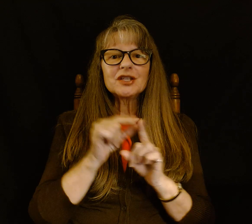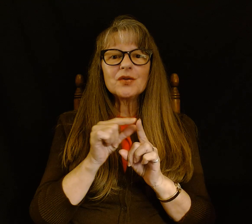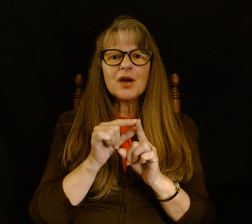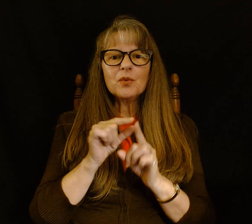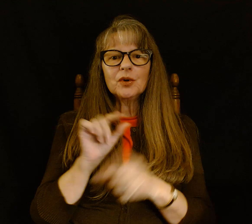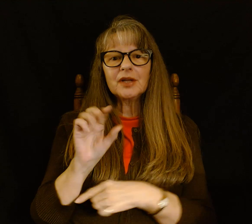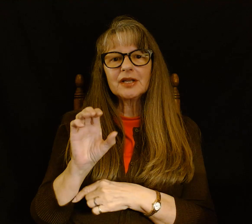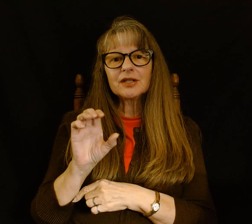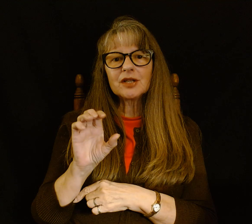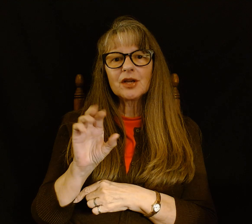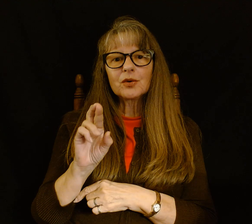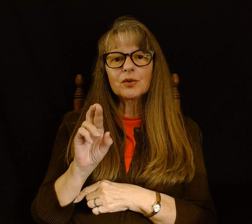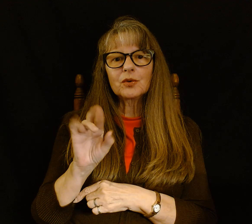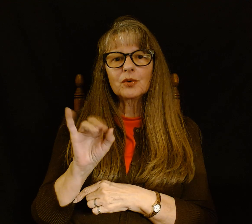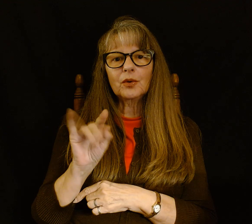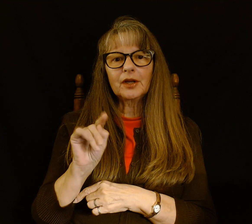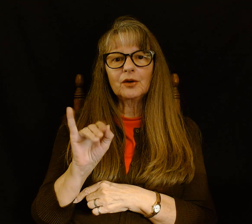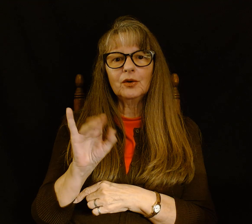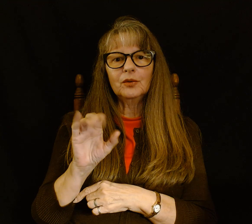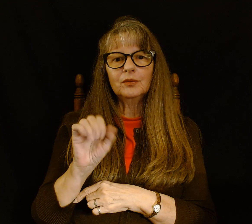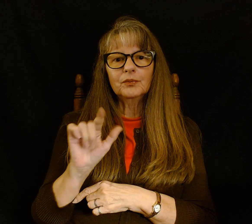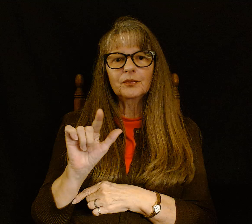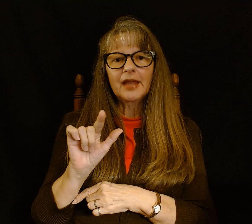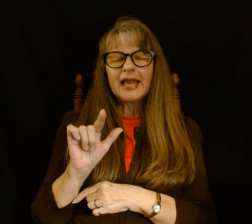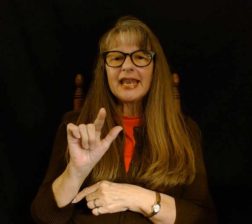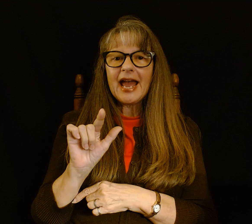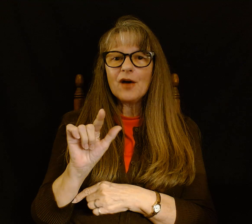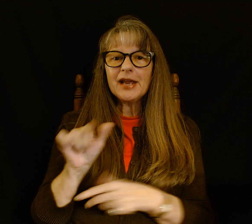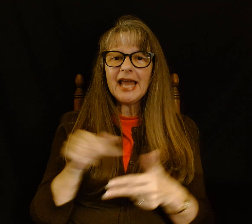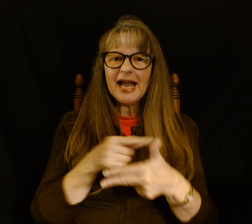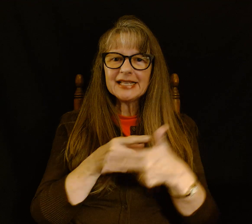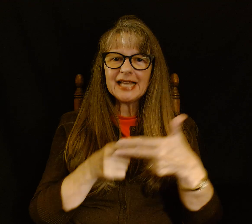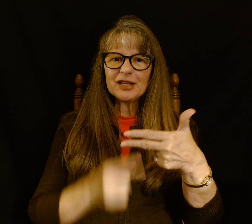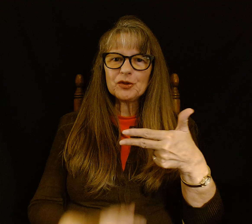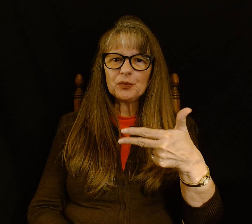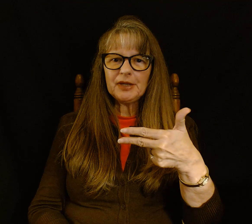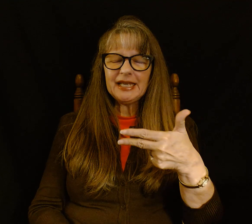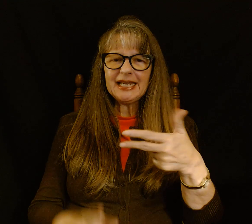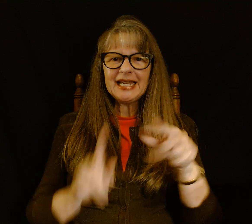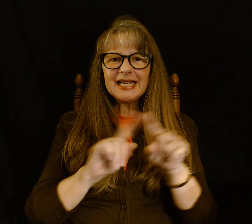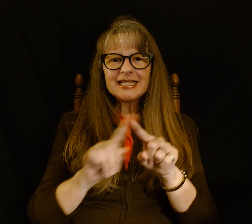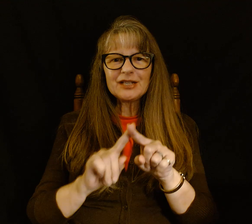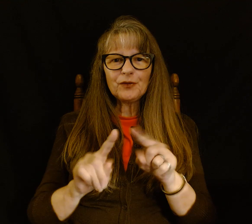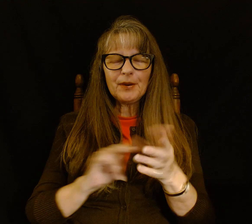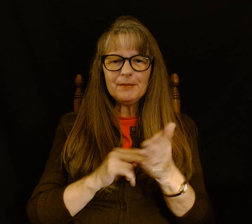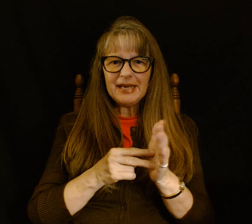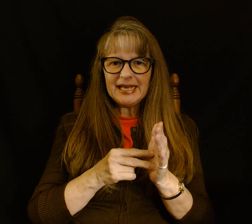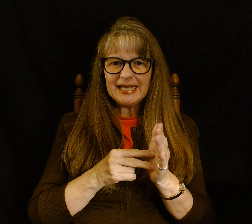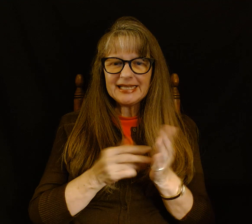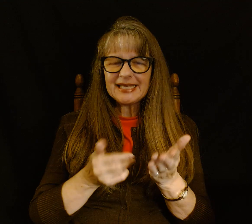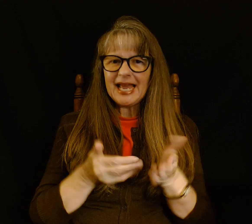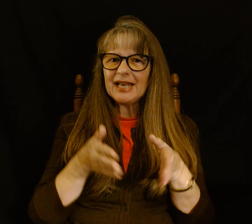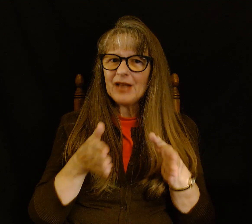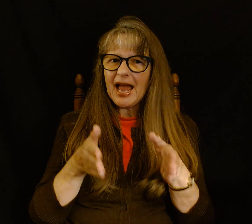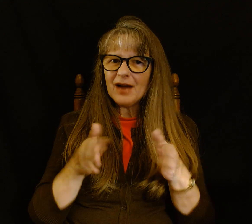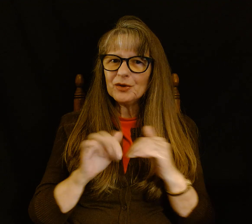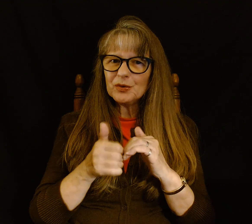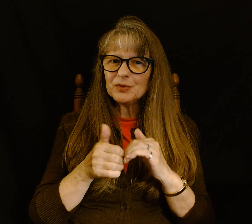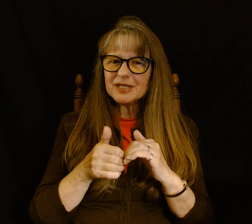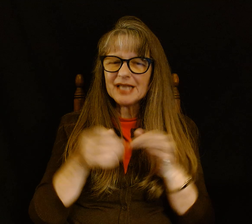that word is critical. Now, it has like three different meanings, and how you